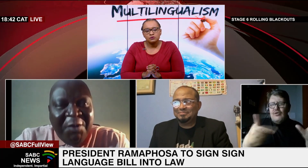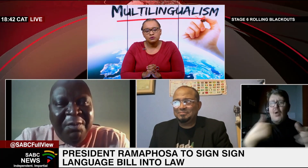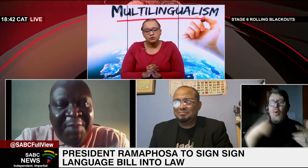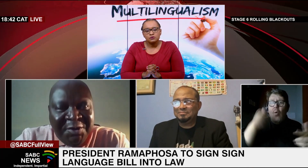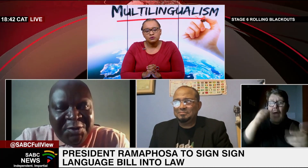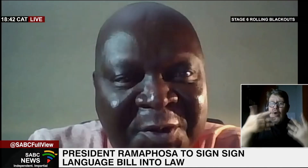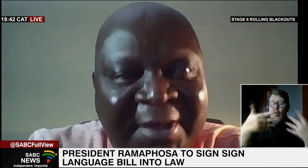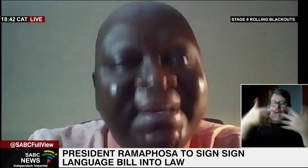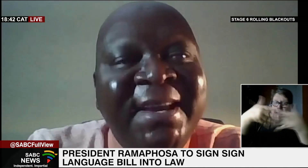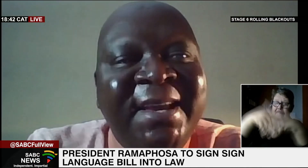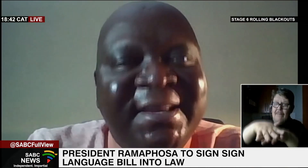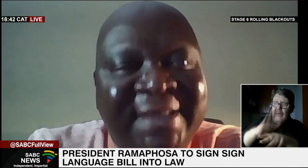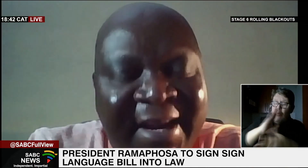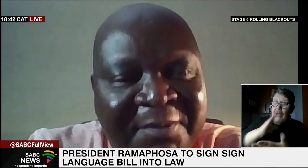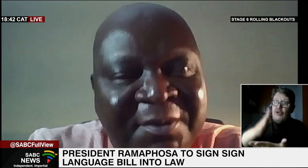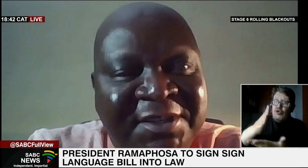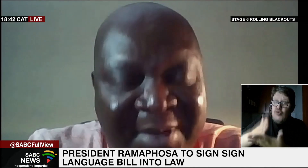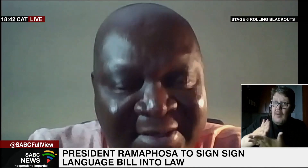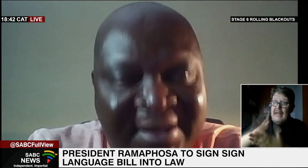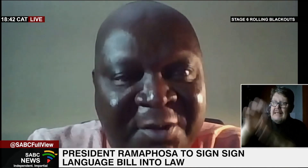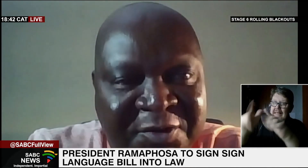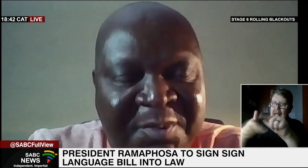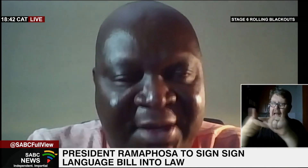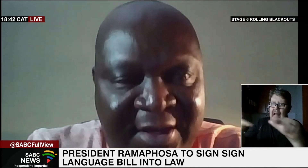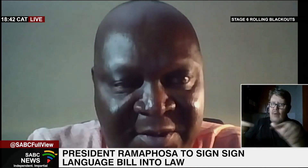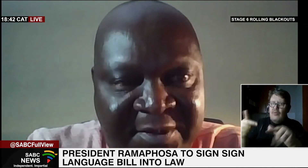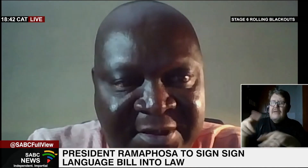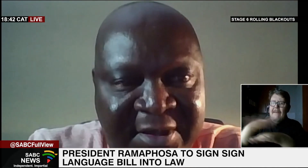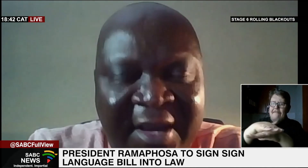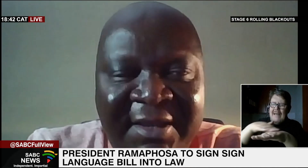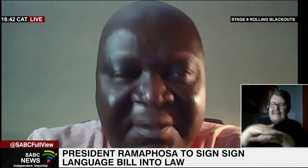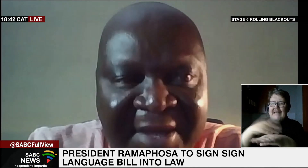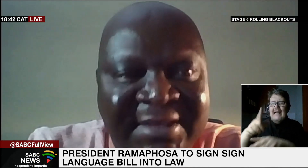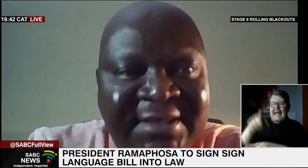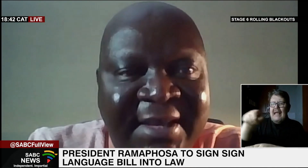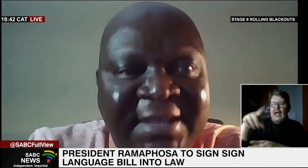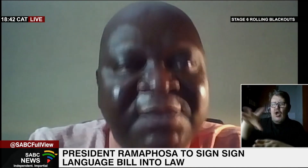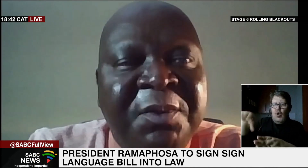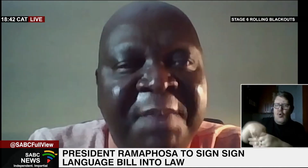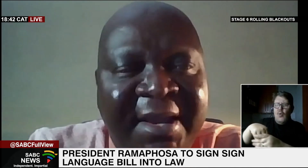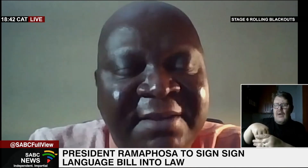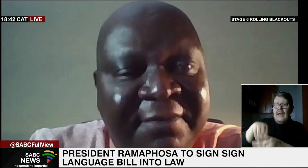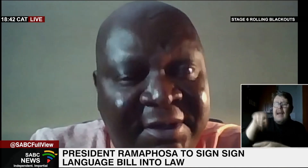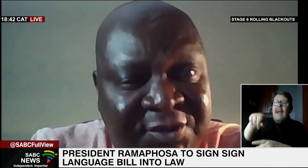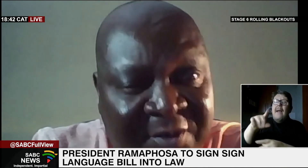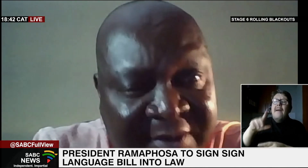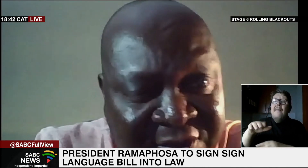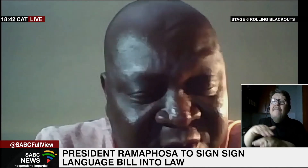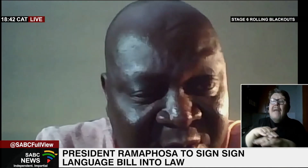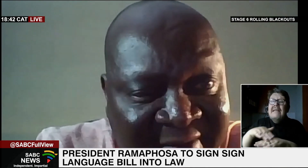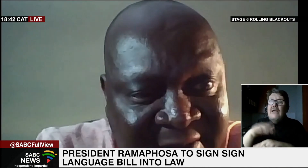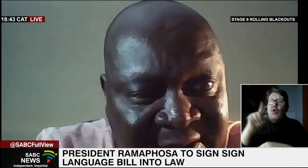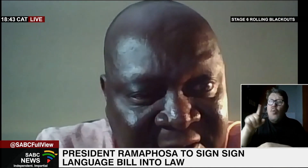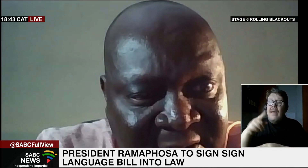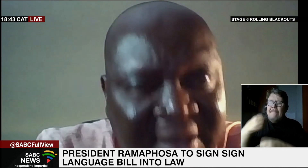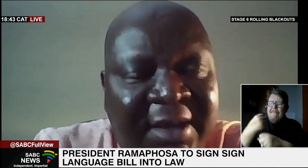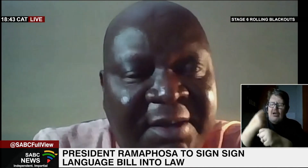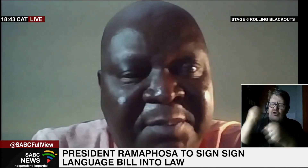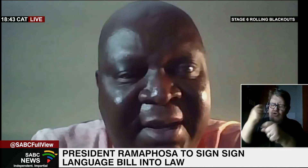we make sure that sign language is basically going to be included. The basic thing is we make it very strong at school level.